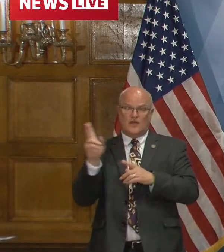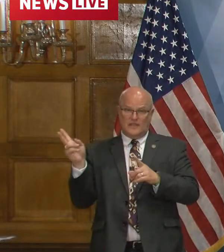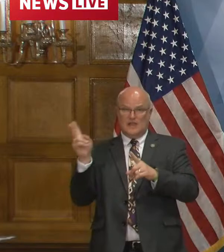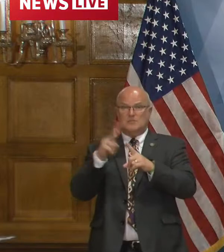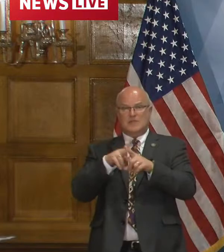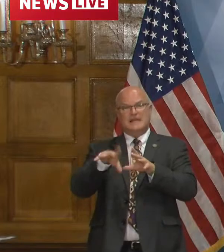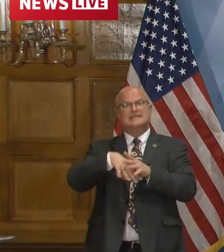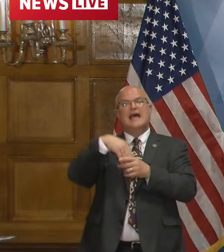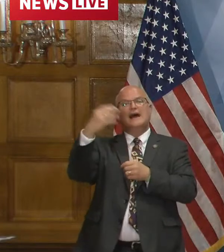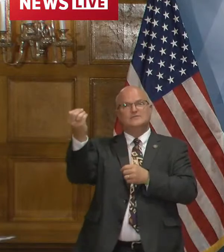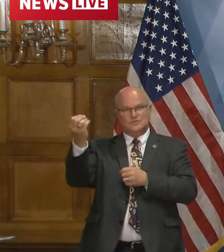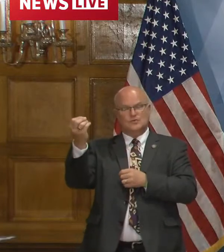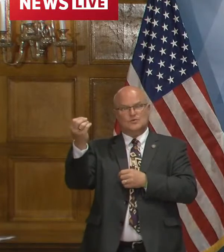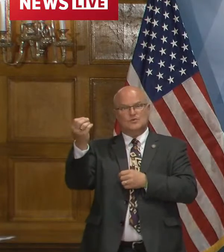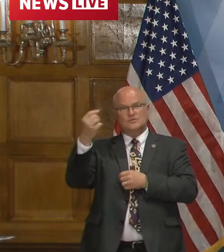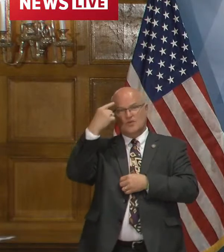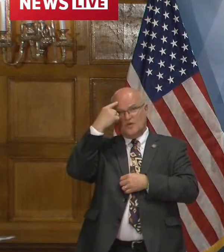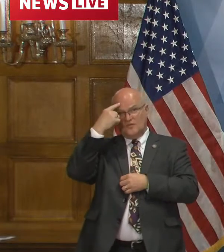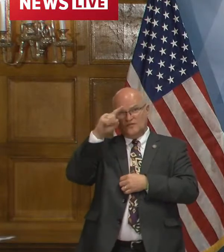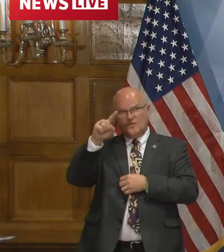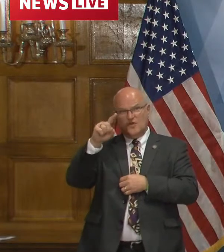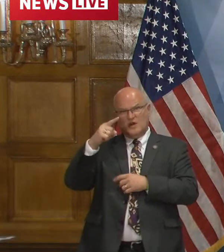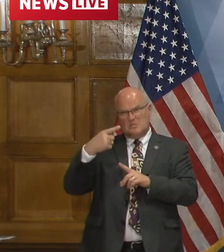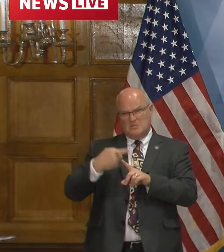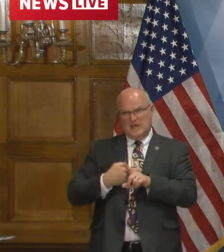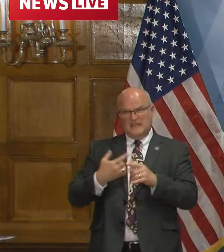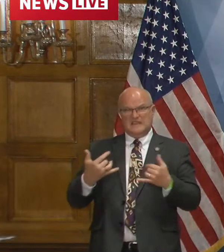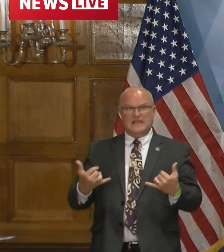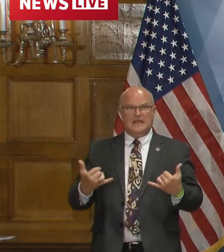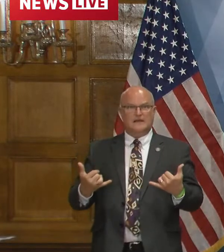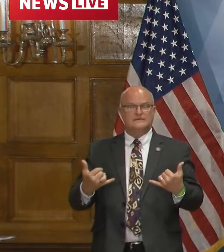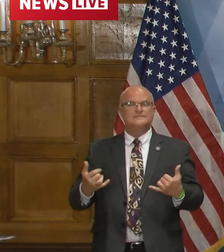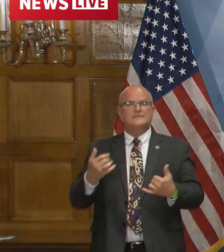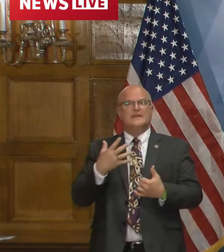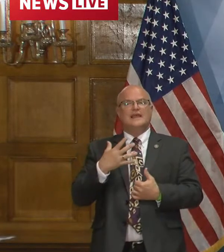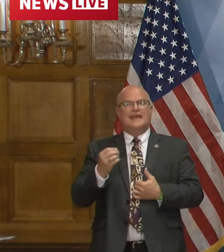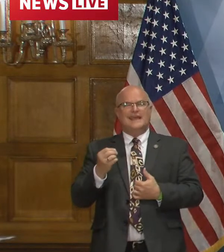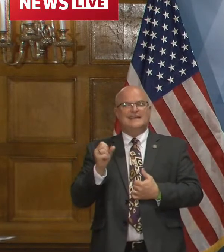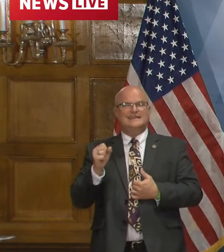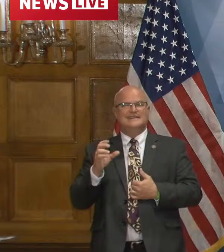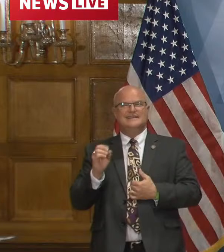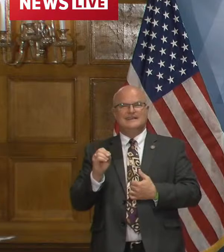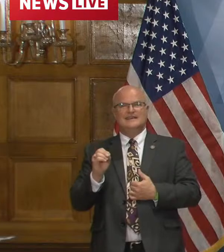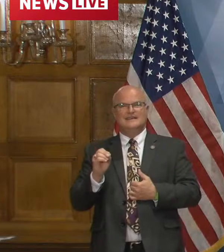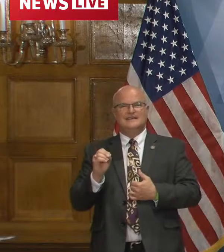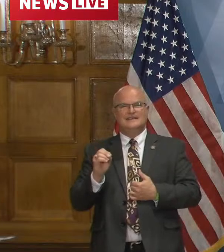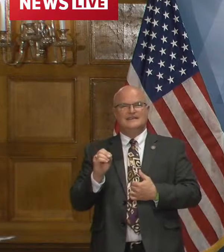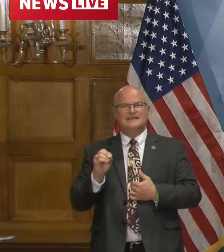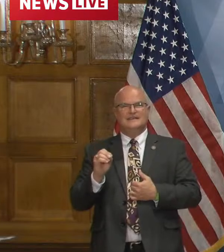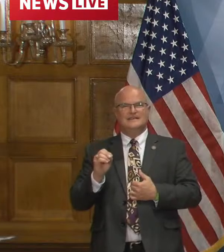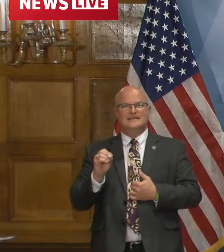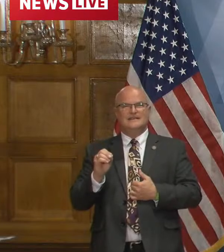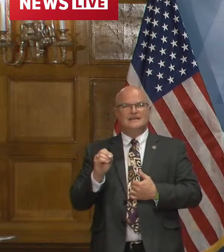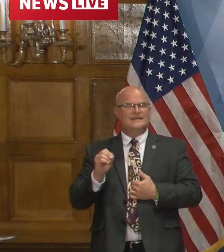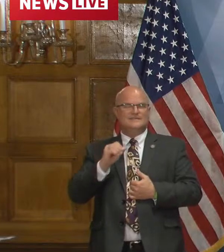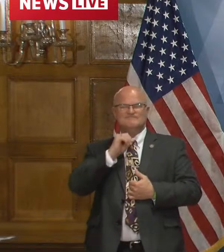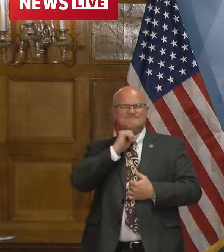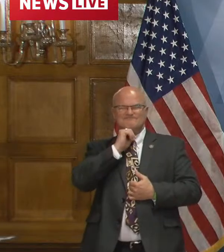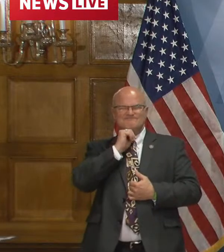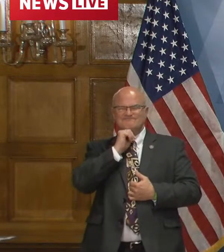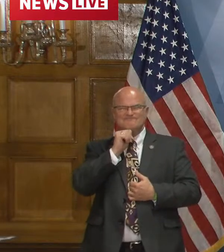applies outdoors for over a month now, and so there's